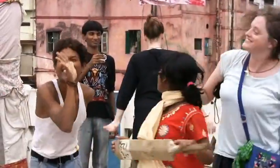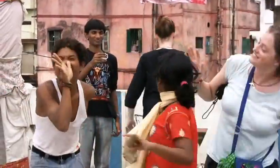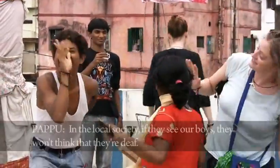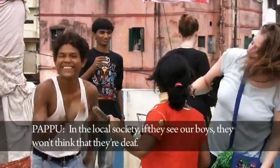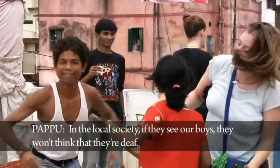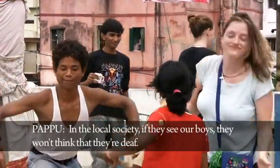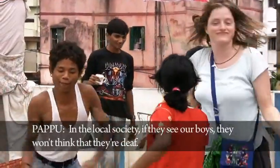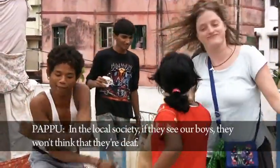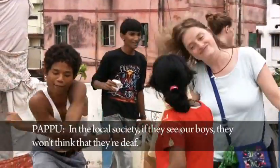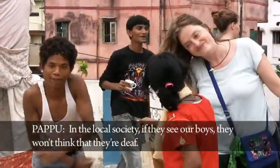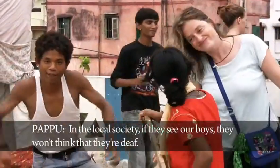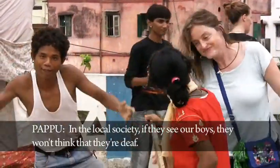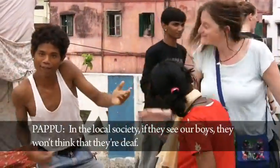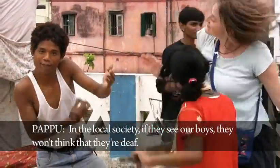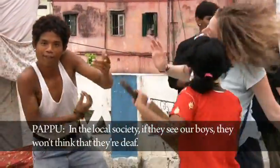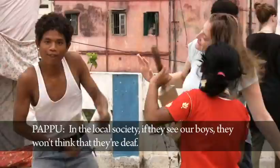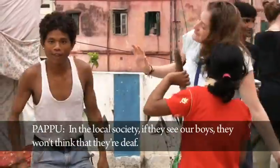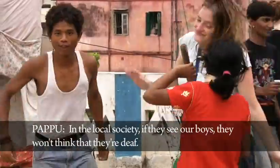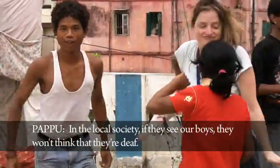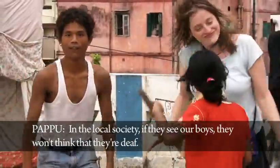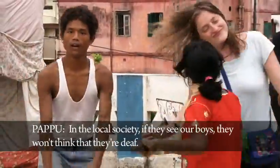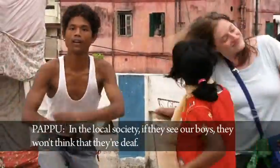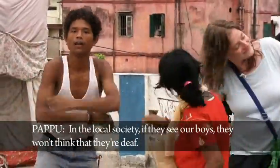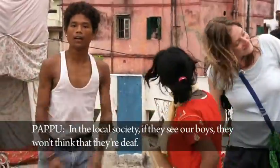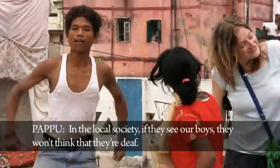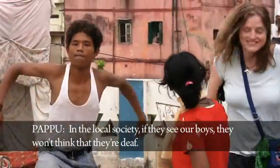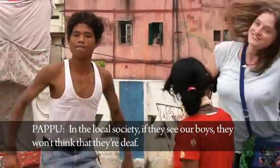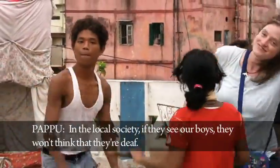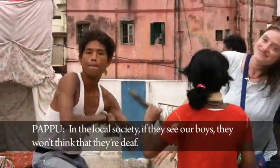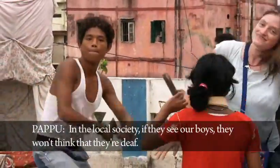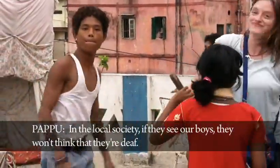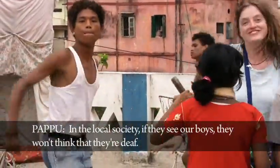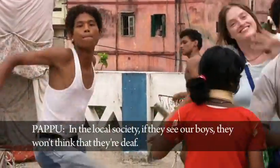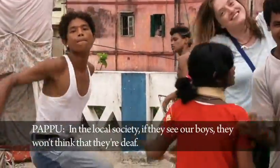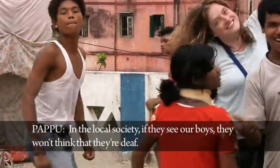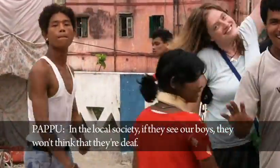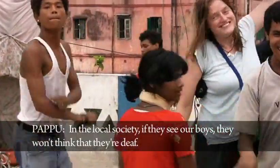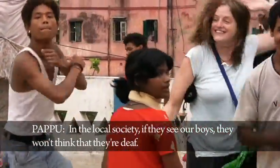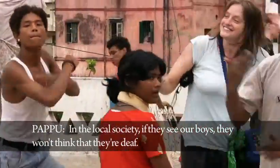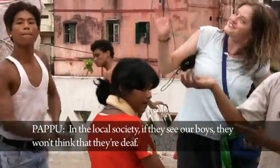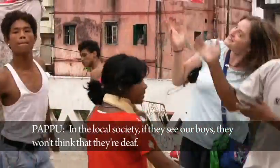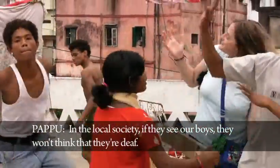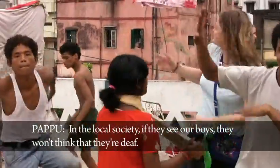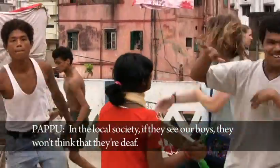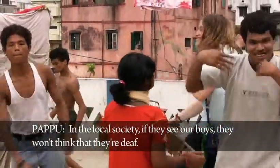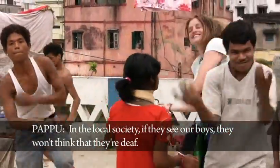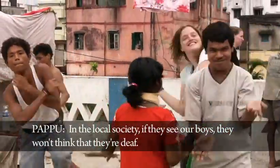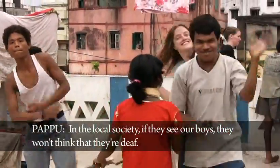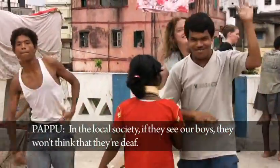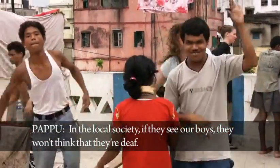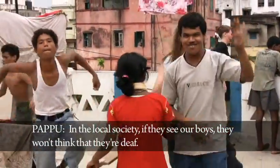if in the local, our local society, if people see our boys, they won't think that they are deaf.